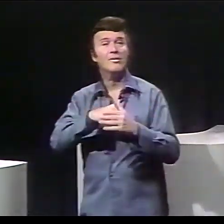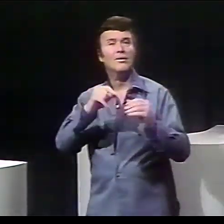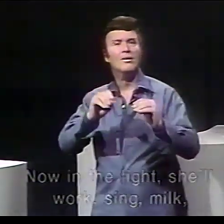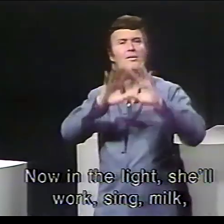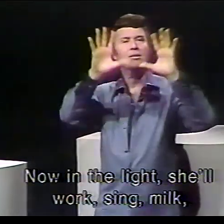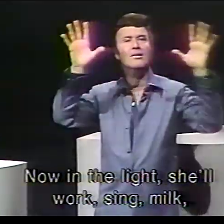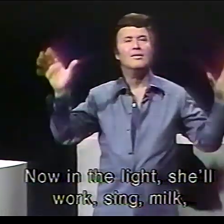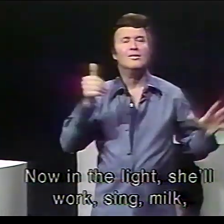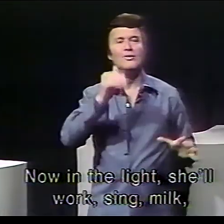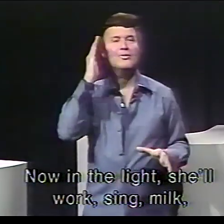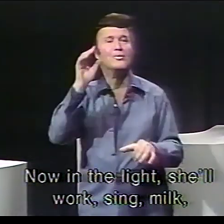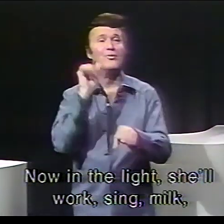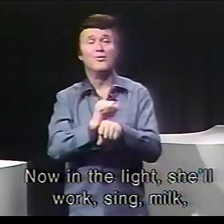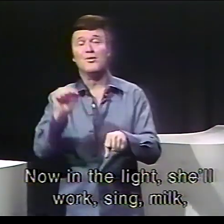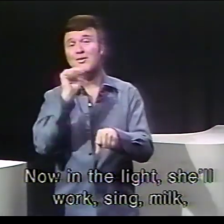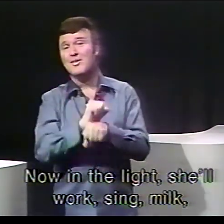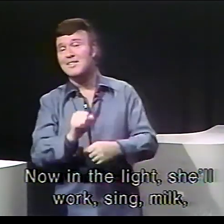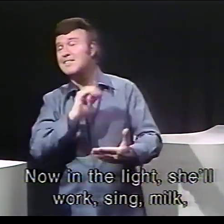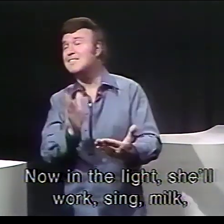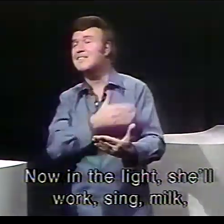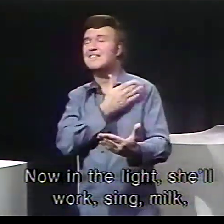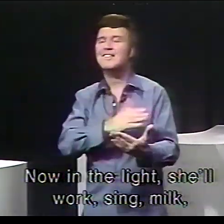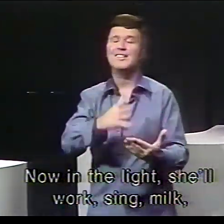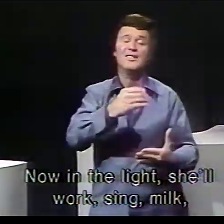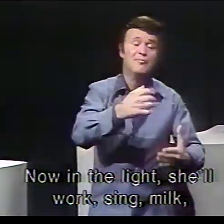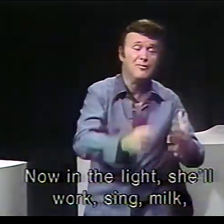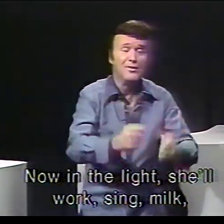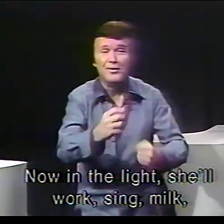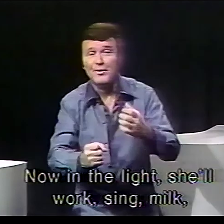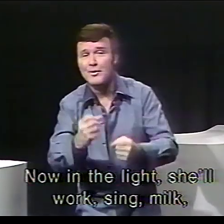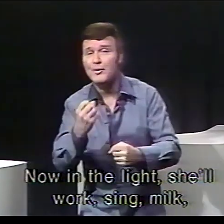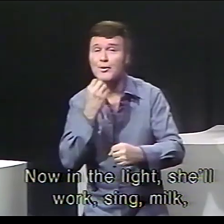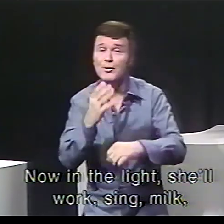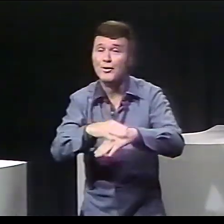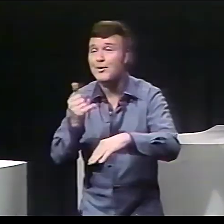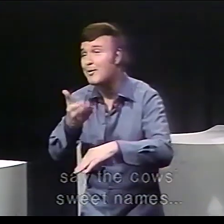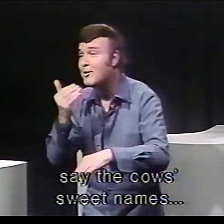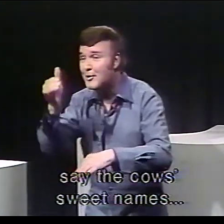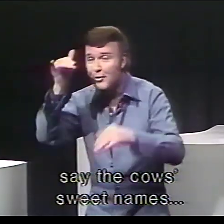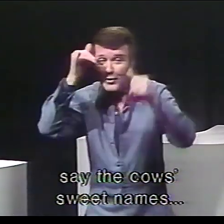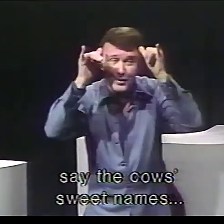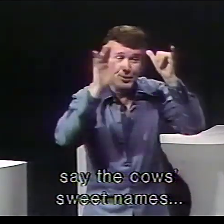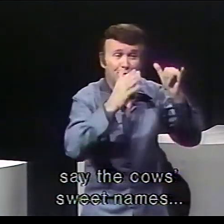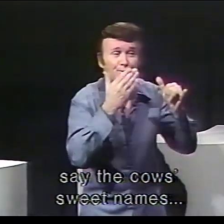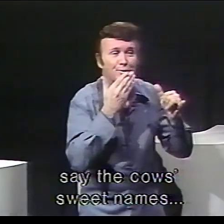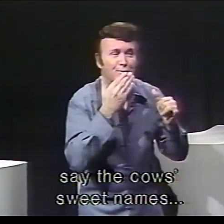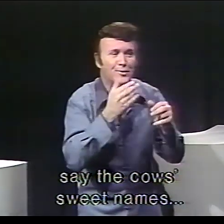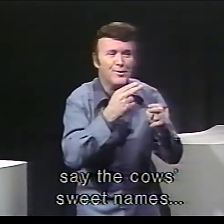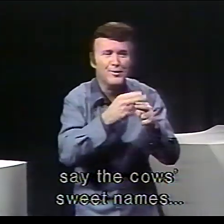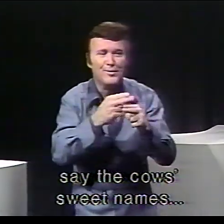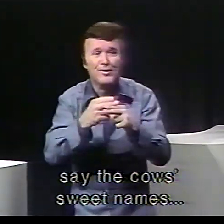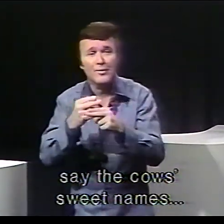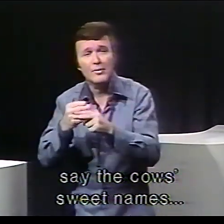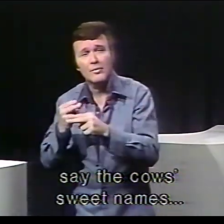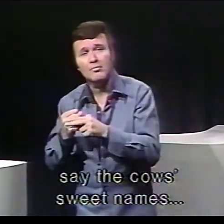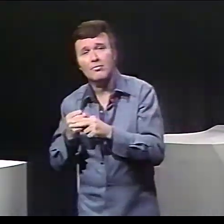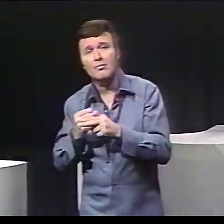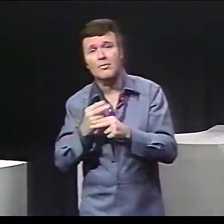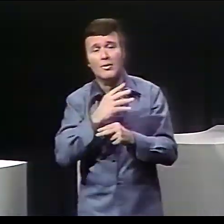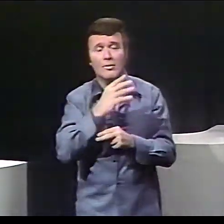Now in the light, she'll work, sing, milk, say the cow's sweet names, and